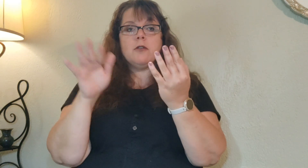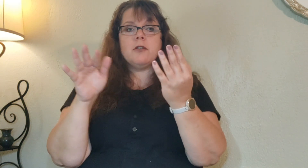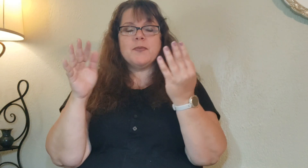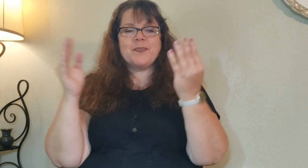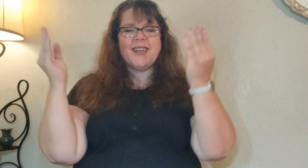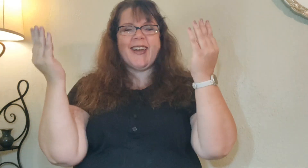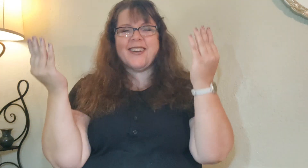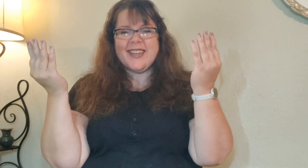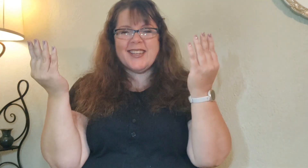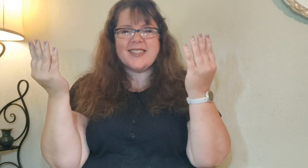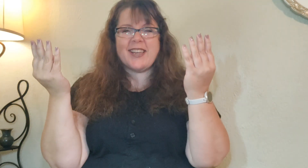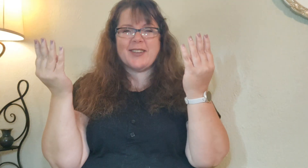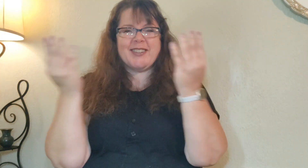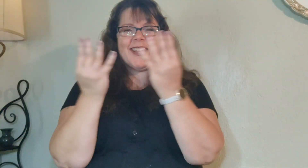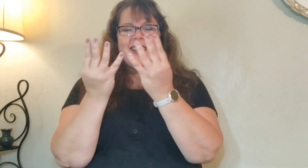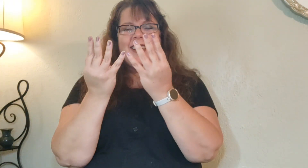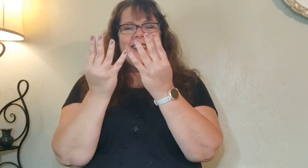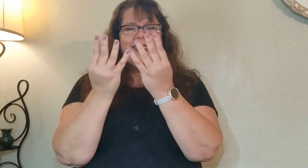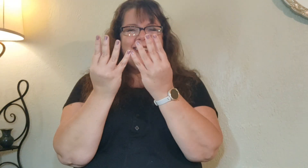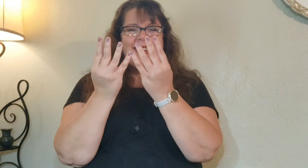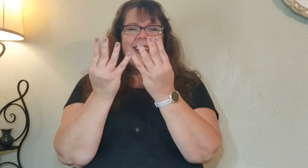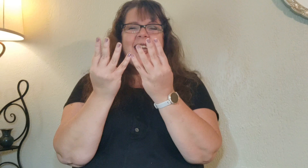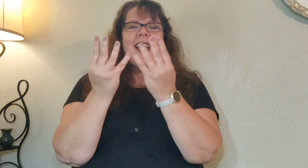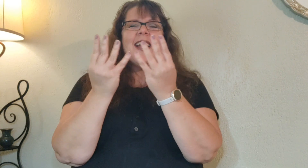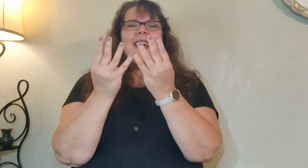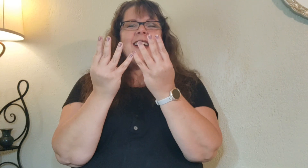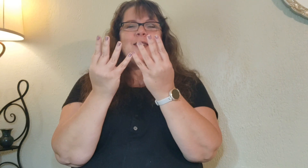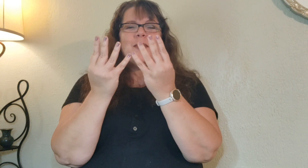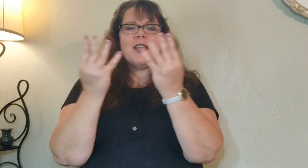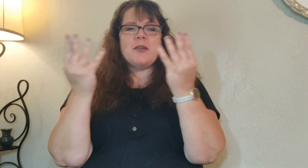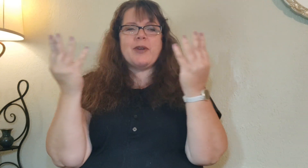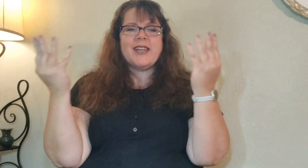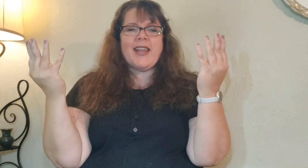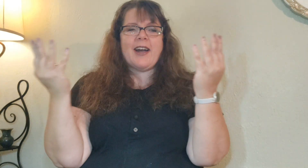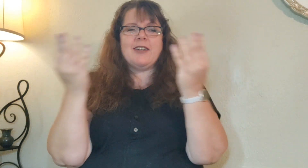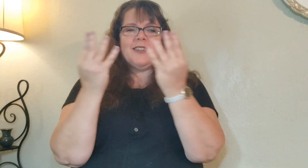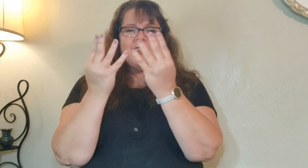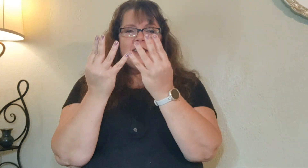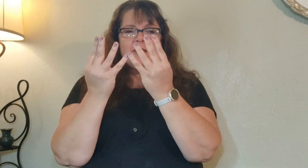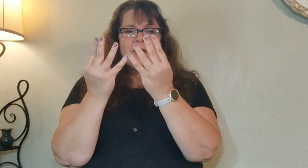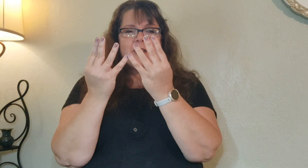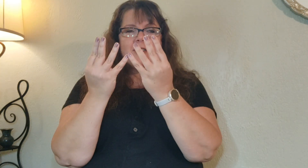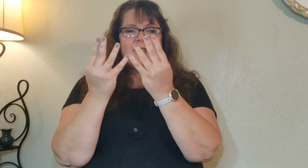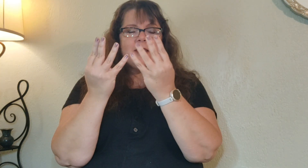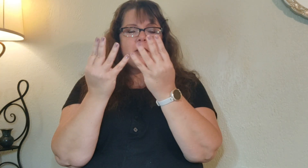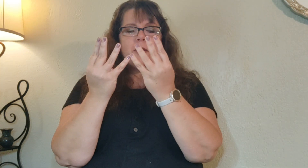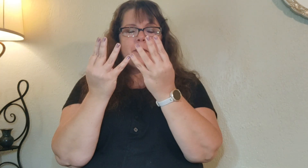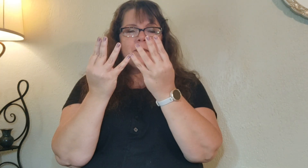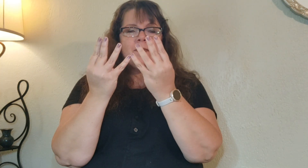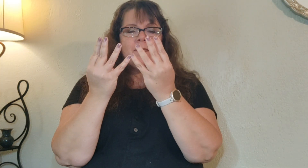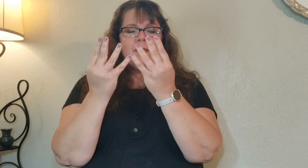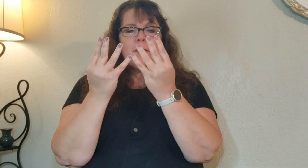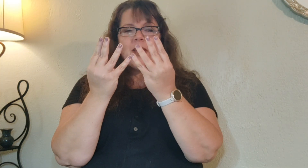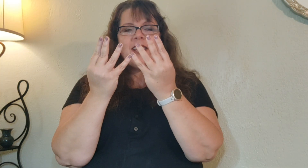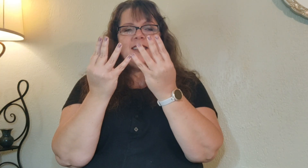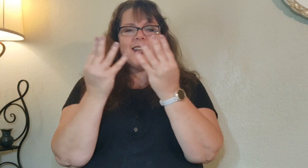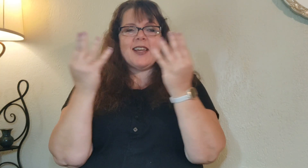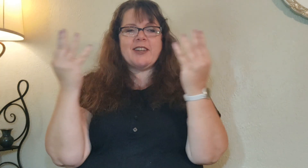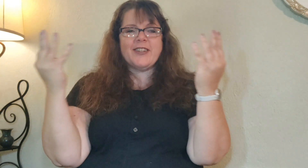candles. I'll get it together one day. And you bring it out. Your fingers, your pinky together